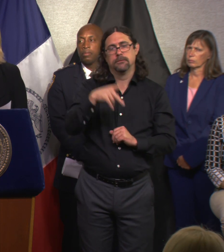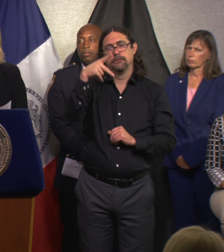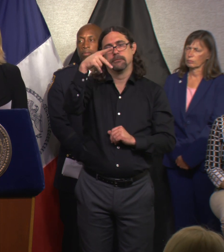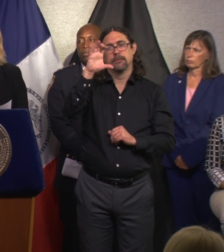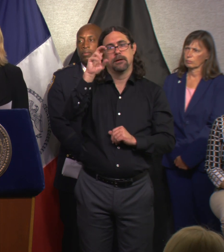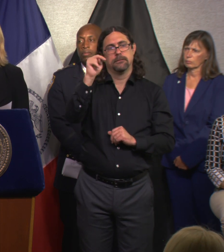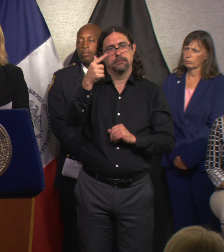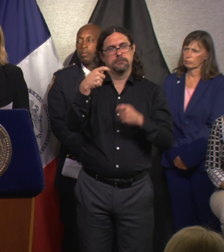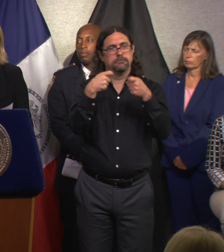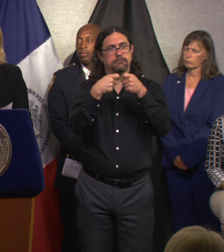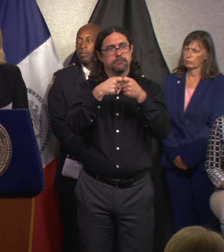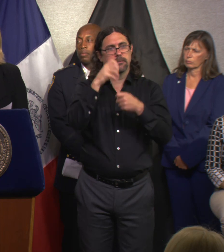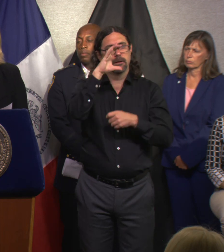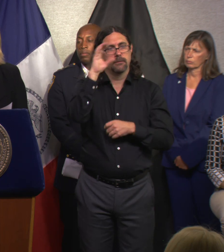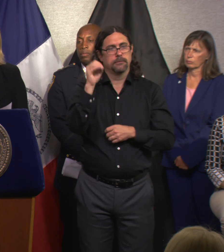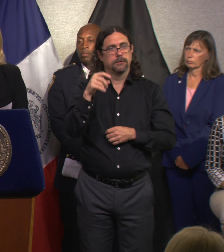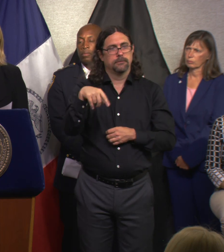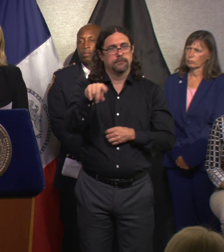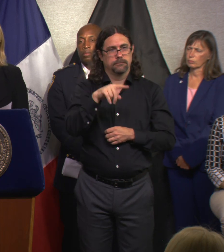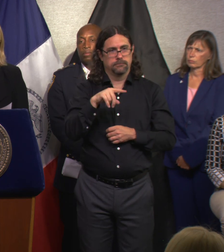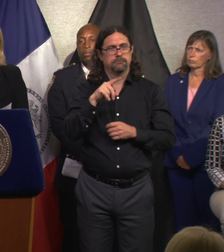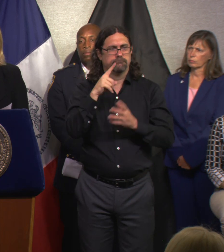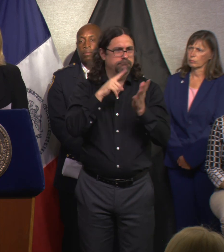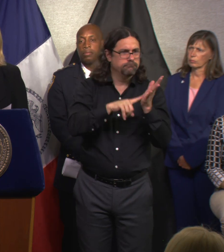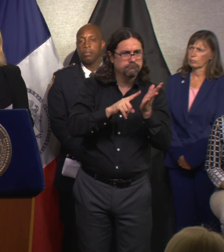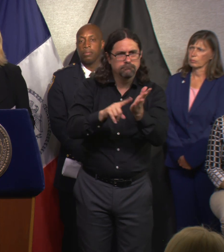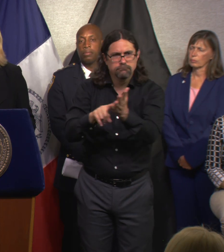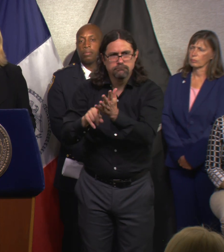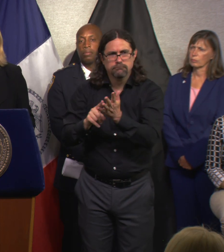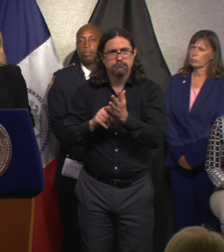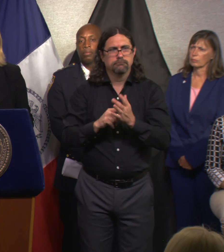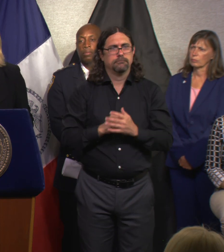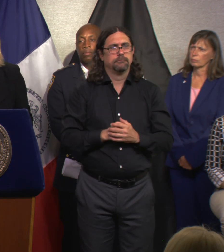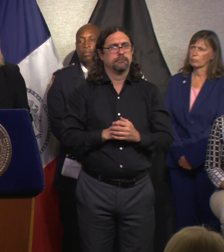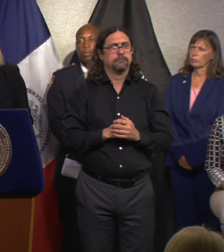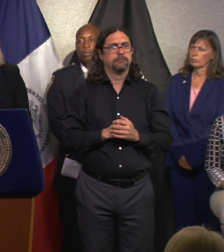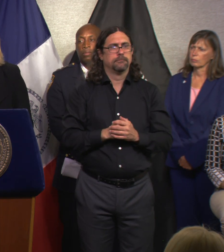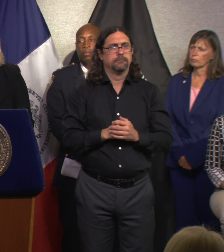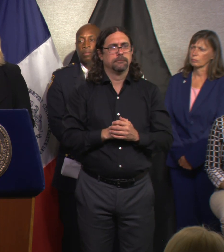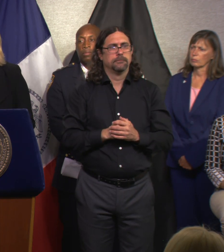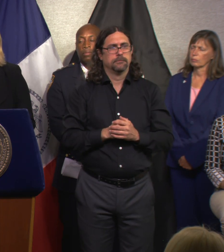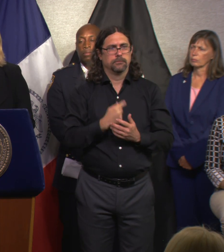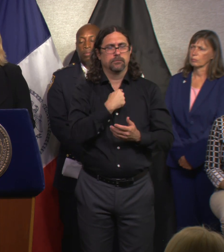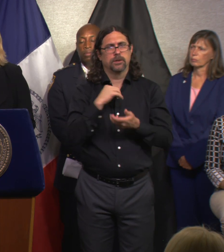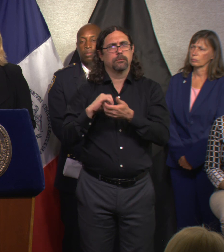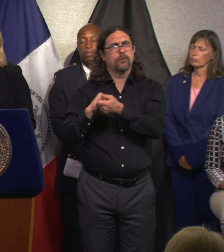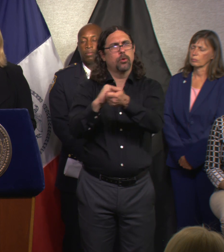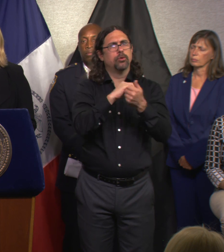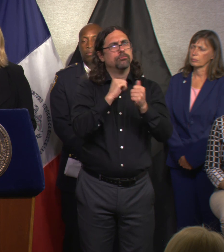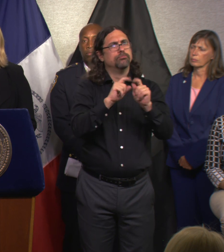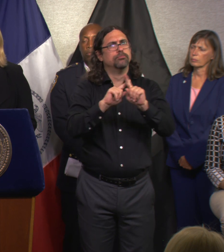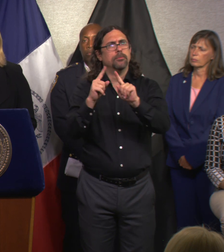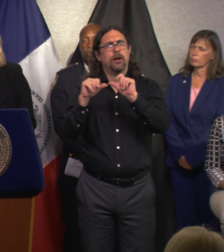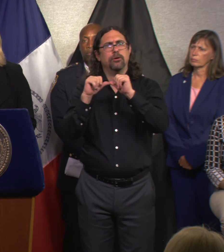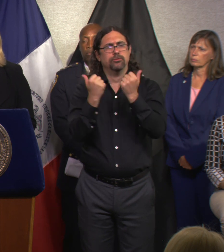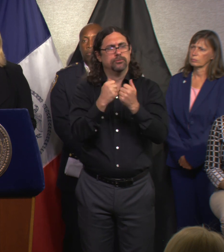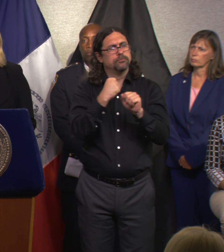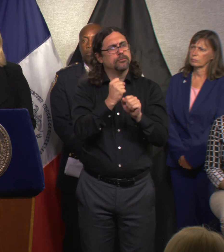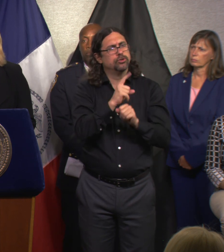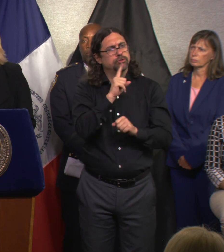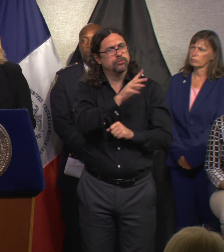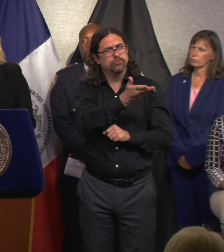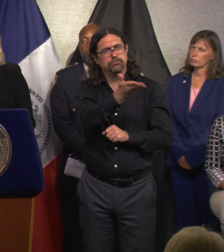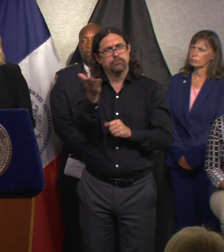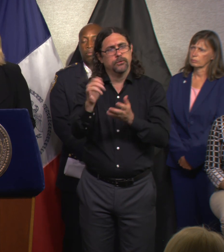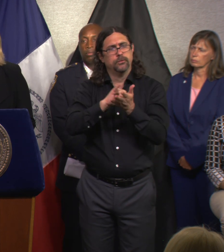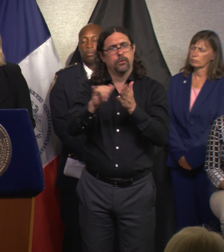agency partners to keep New Yorkers safe during this time. We are hosting daily conference calls with our partners, and our EOC will be open